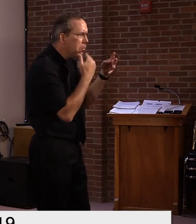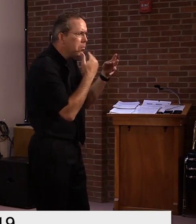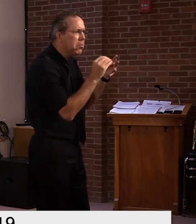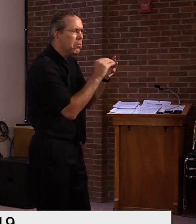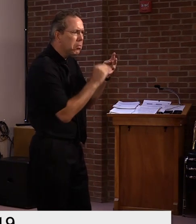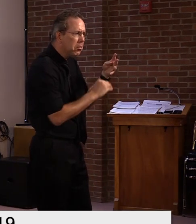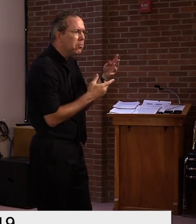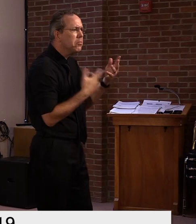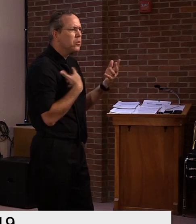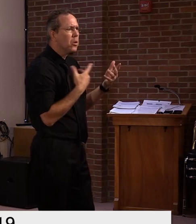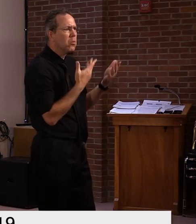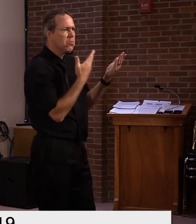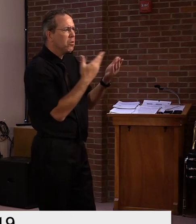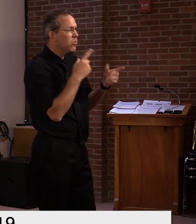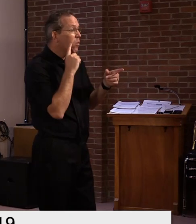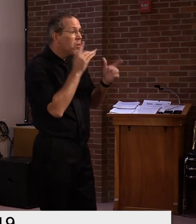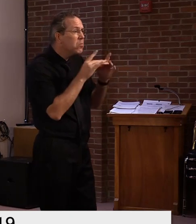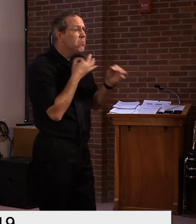forward.